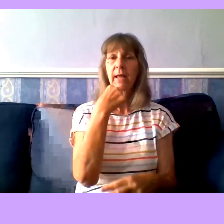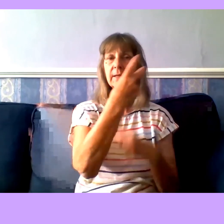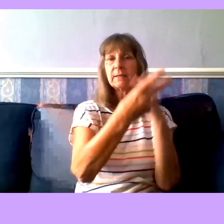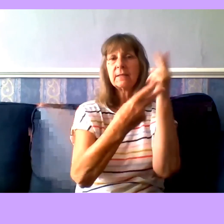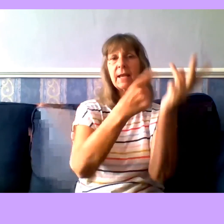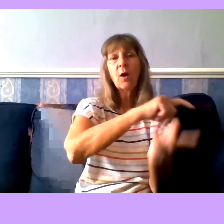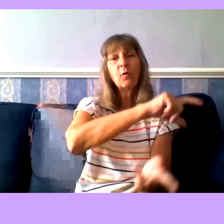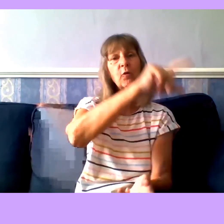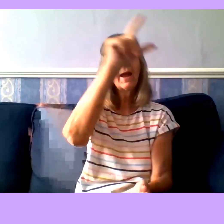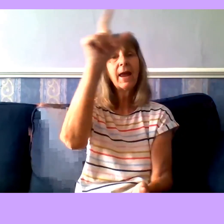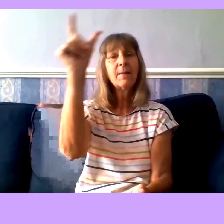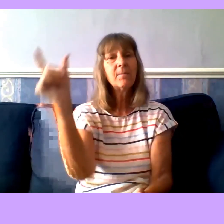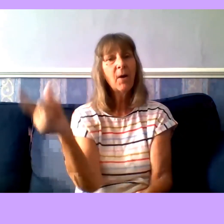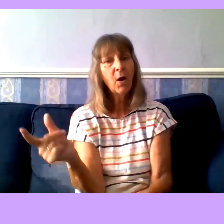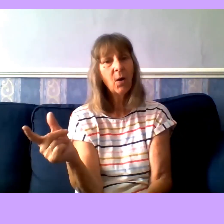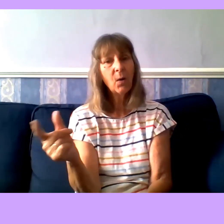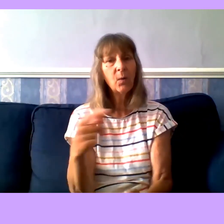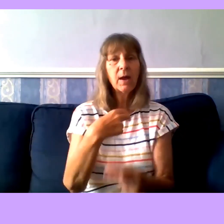I can